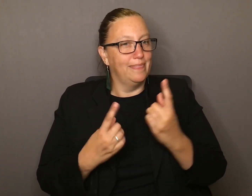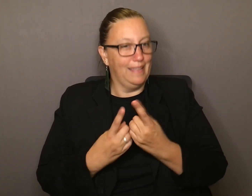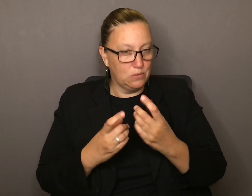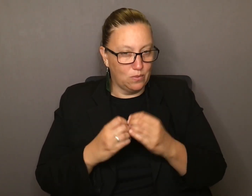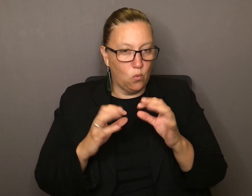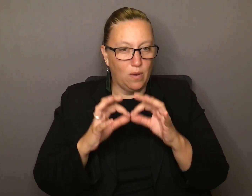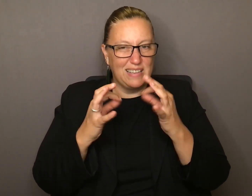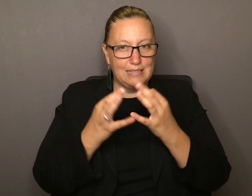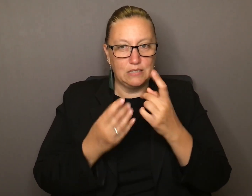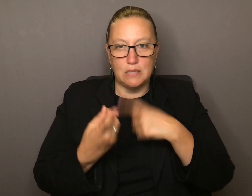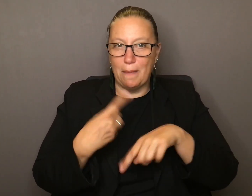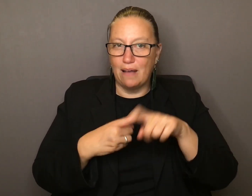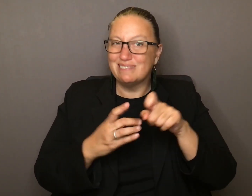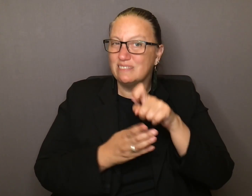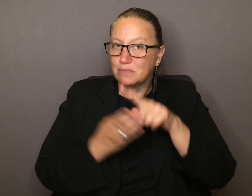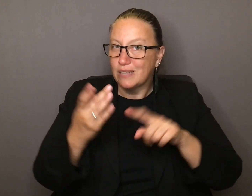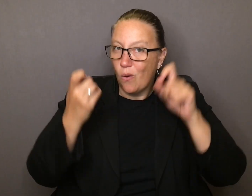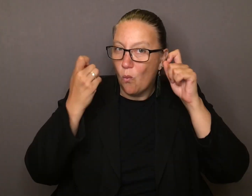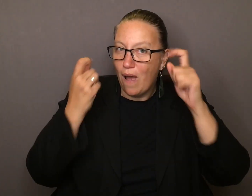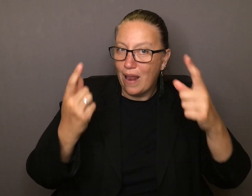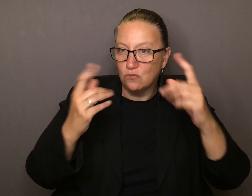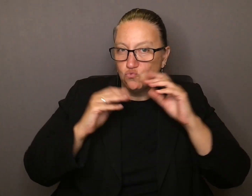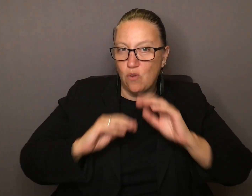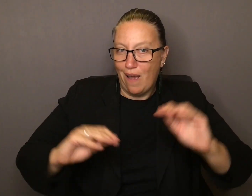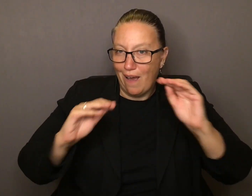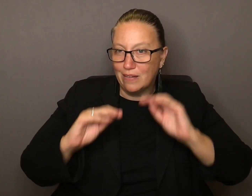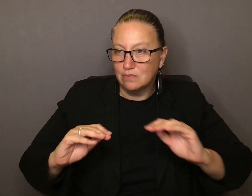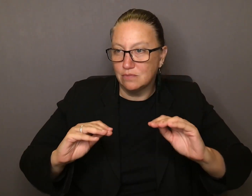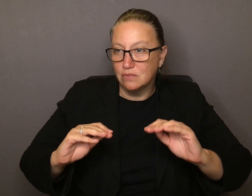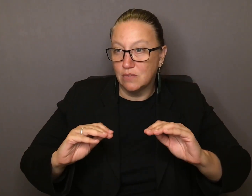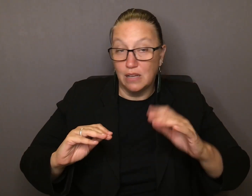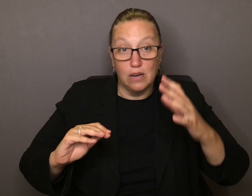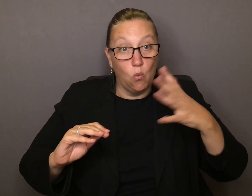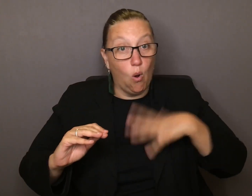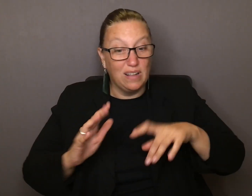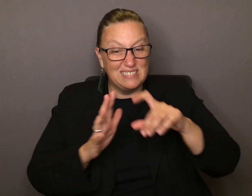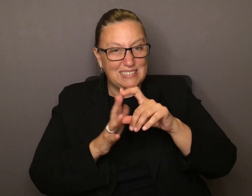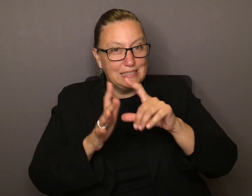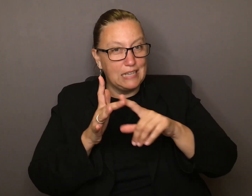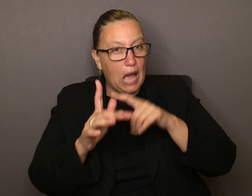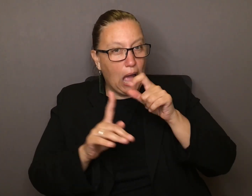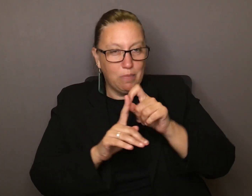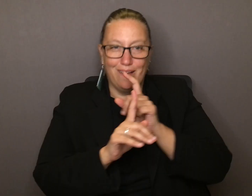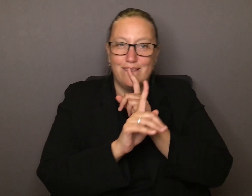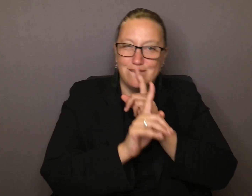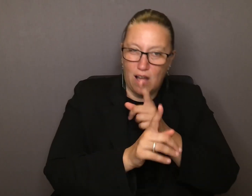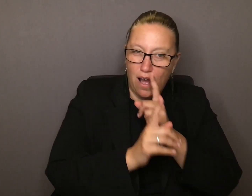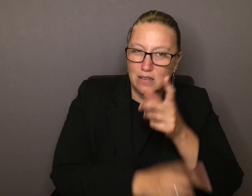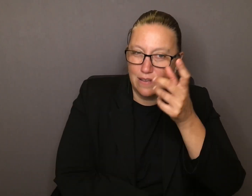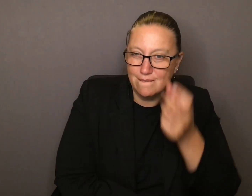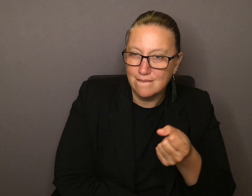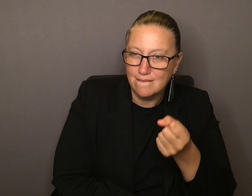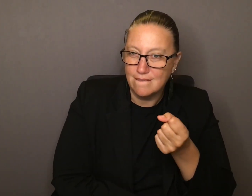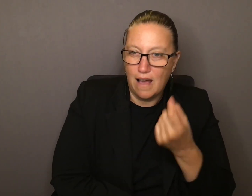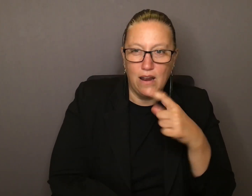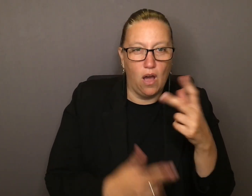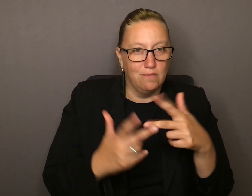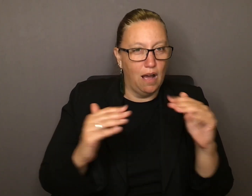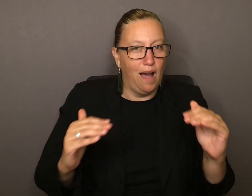around disability awareness training, advice on doing DApps, and a whole range of other things like that, including with really high profile